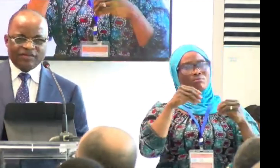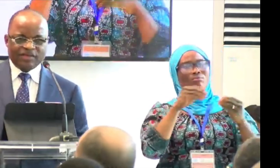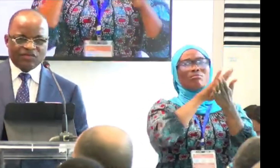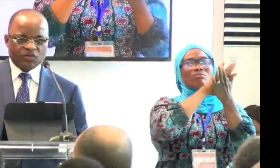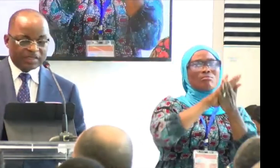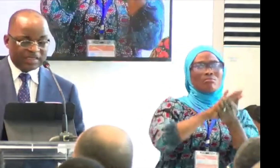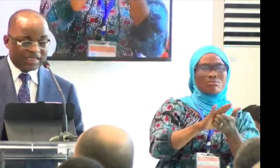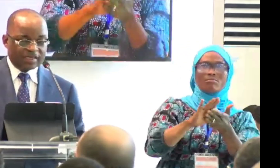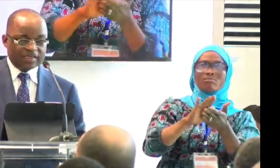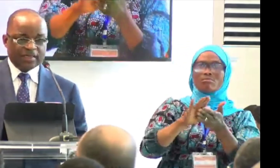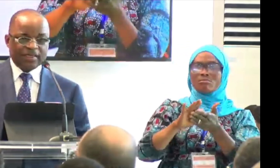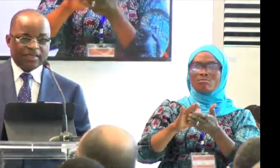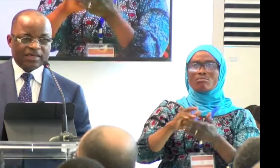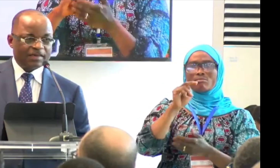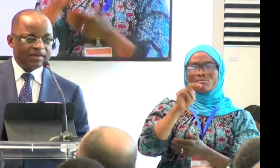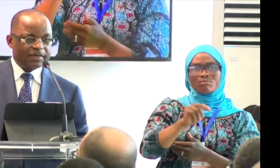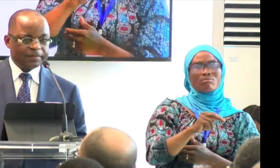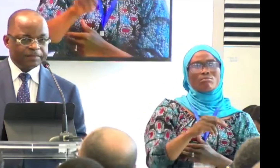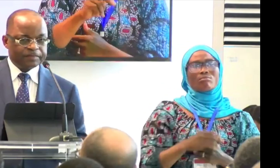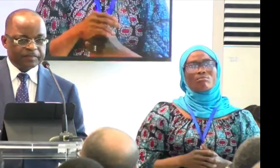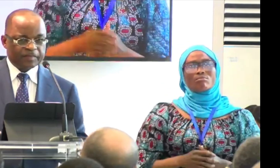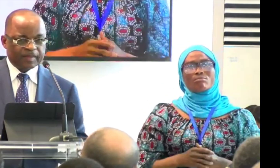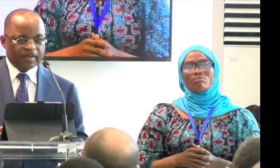declaration, the Leone